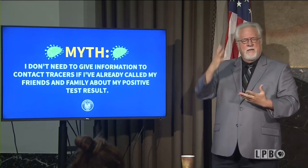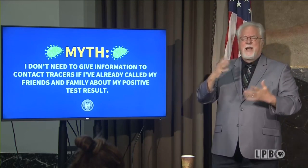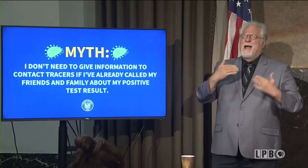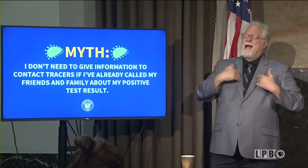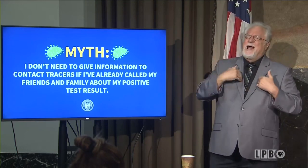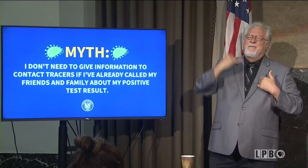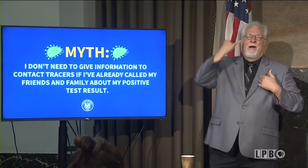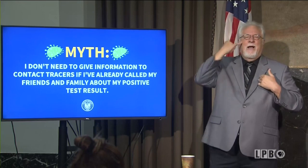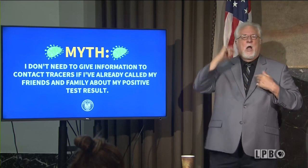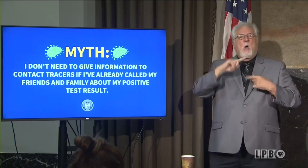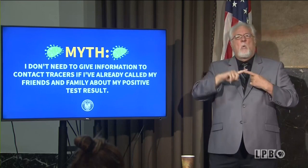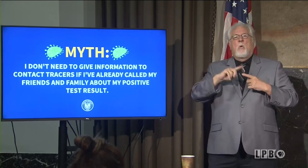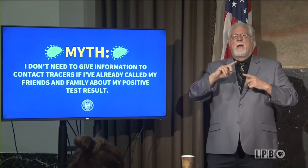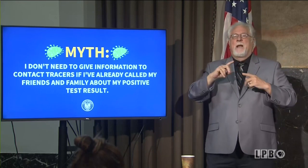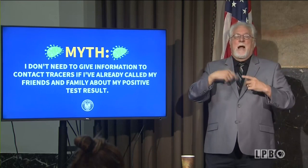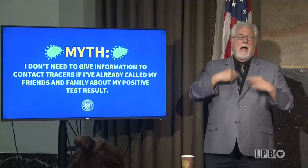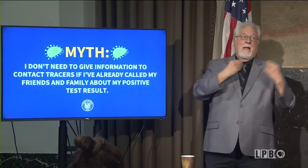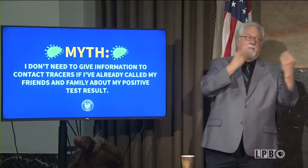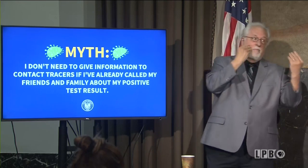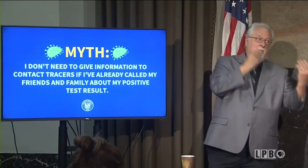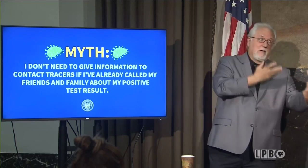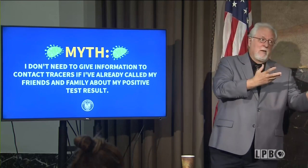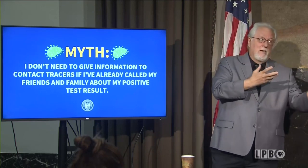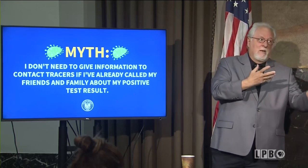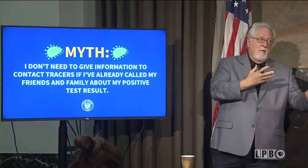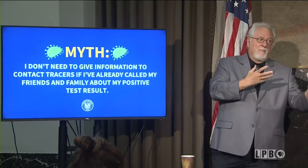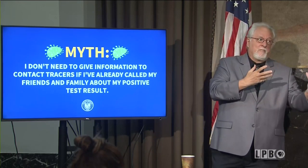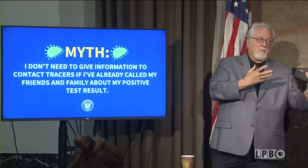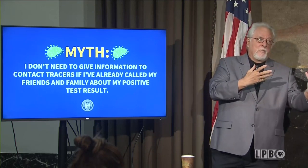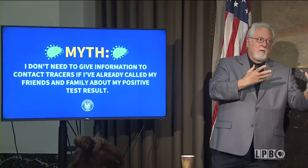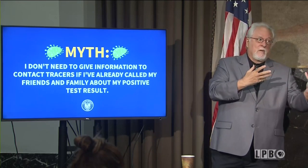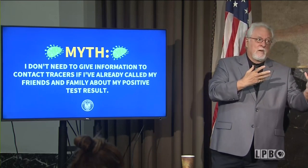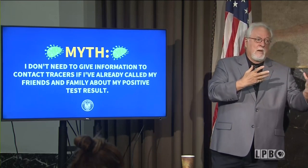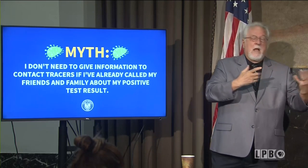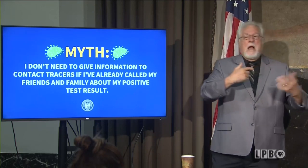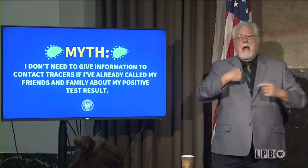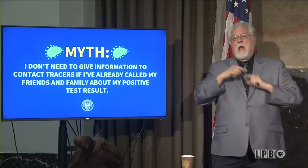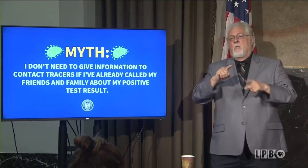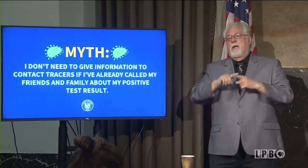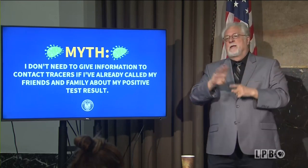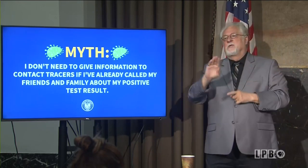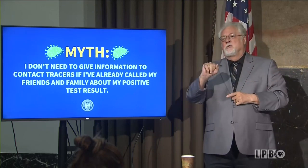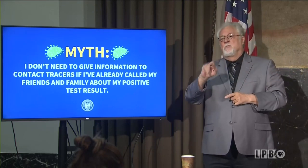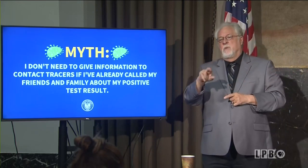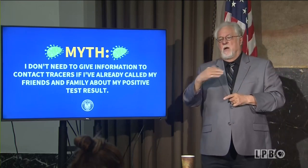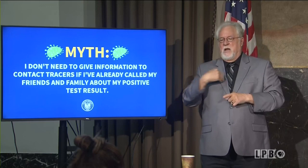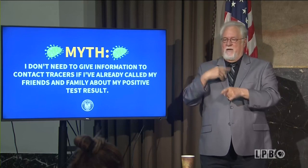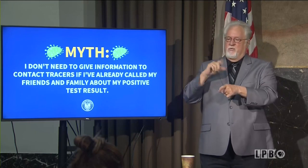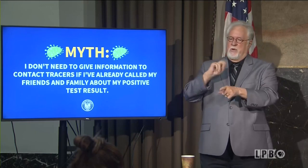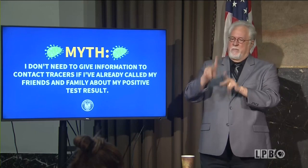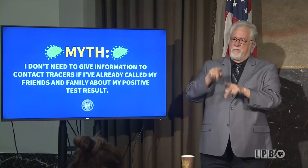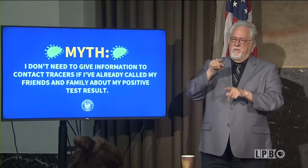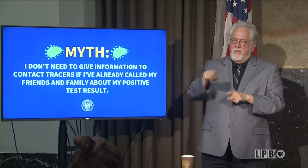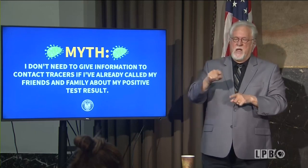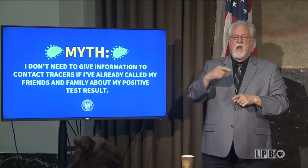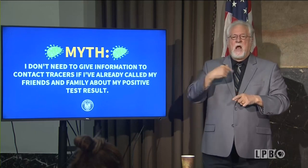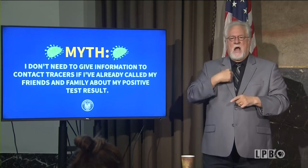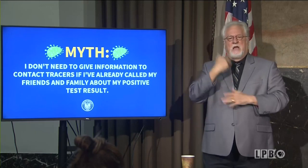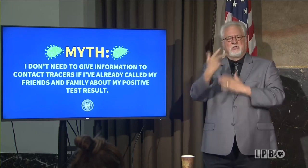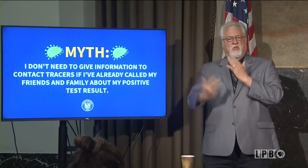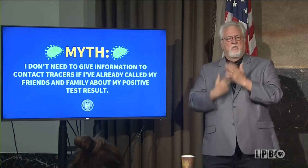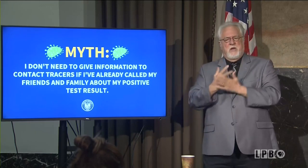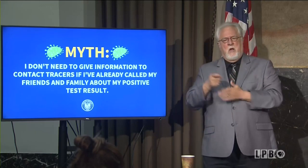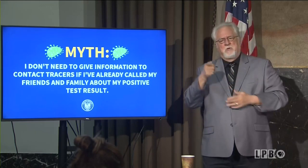that people think that when they give information like that, well, I was at this bar and there were 20 people there and I spent 3